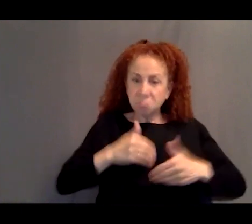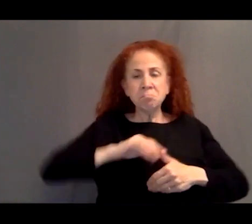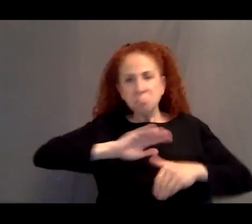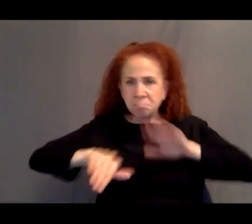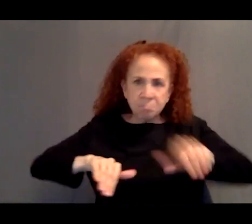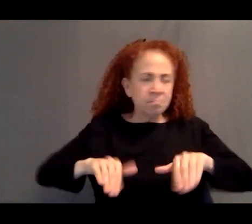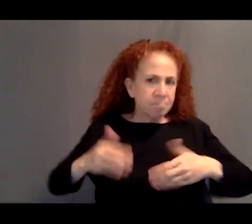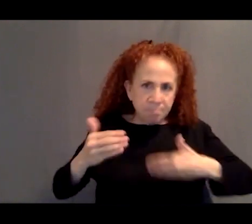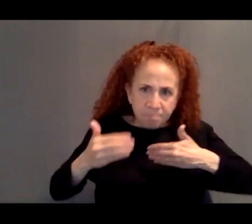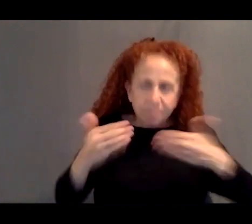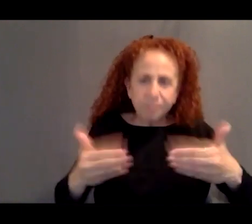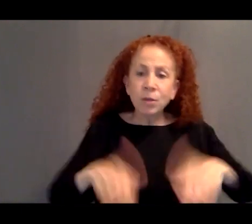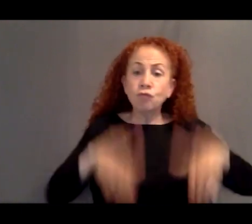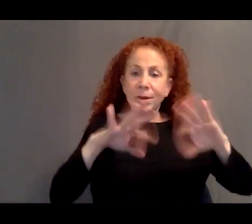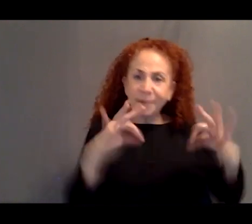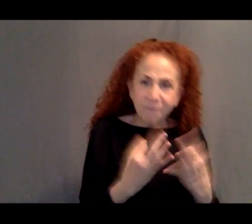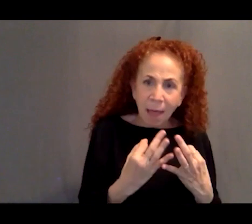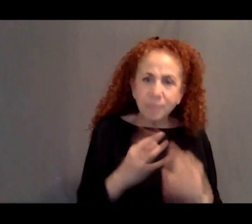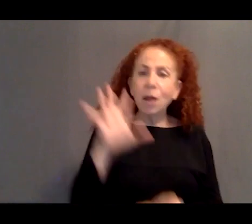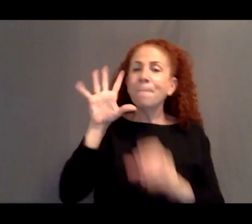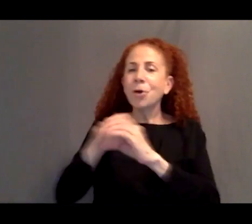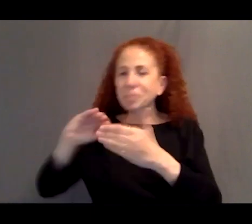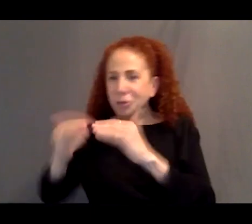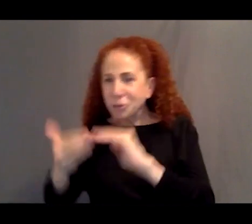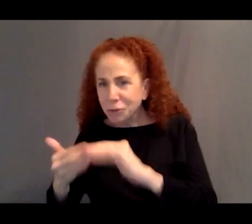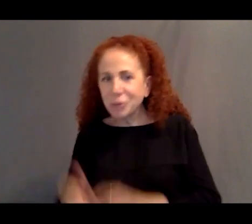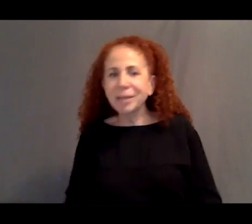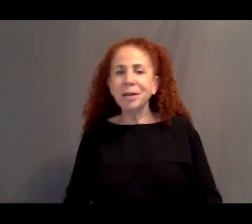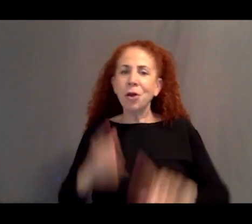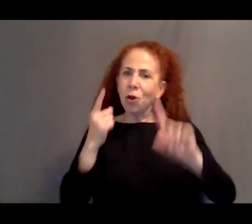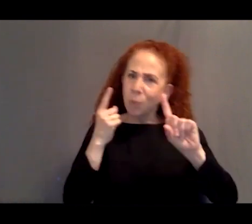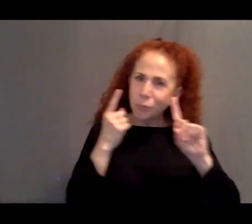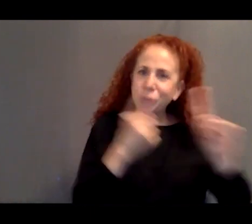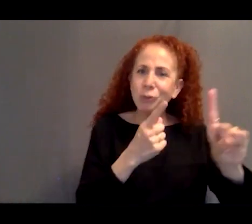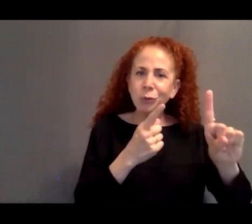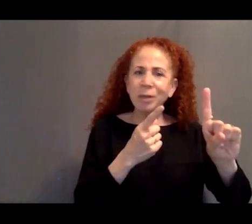families, participating in their community, pursuing